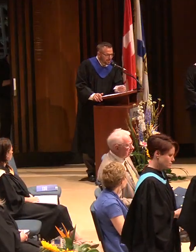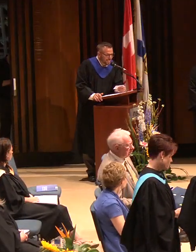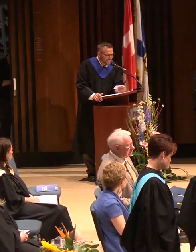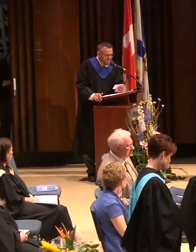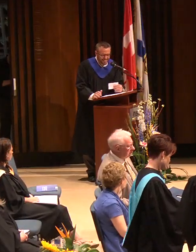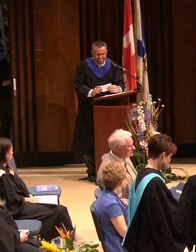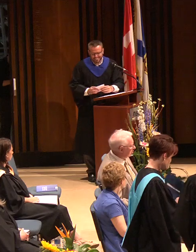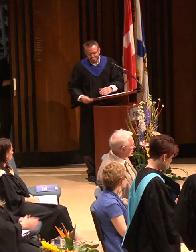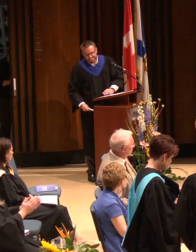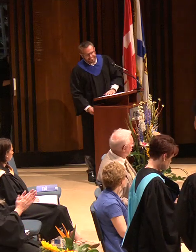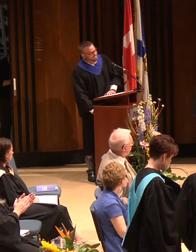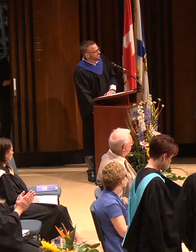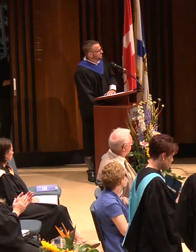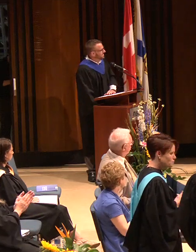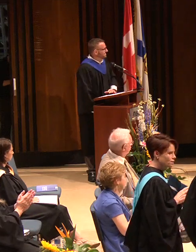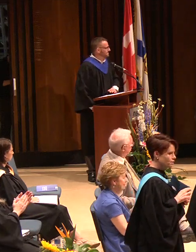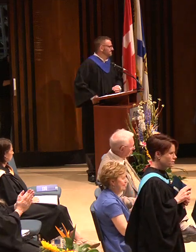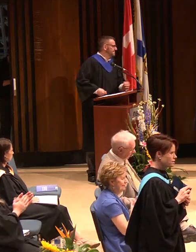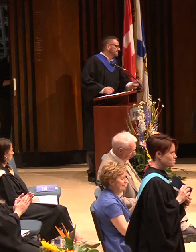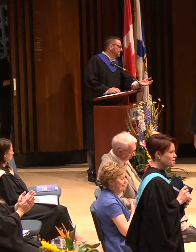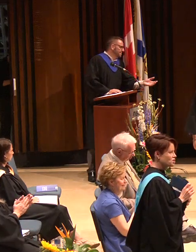Gabriel Delaney.